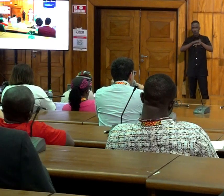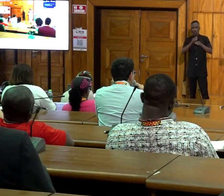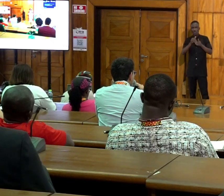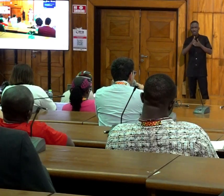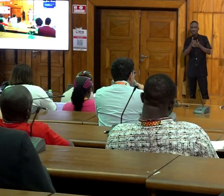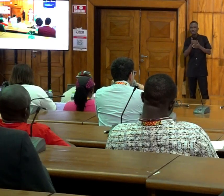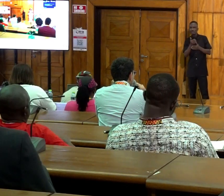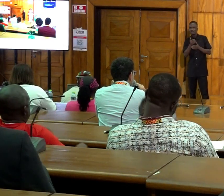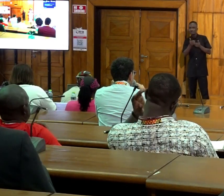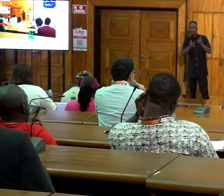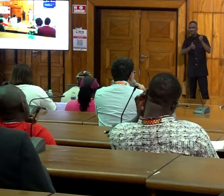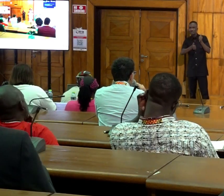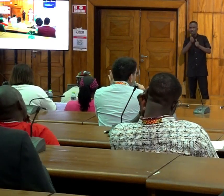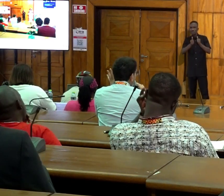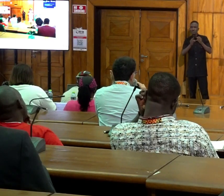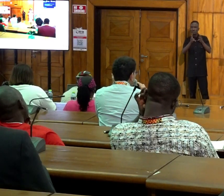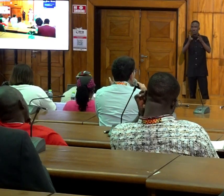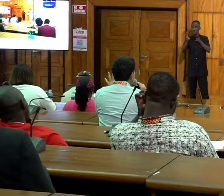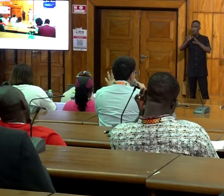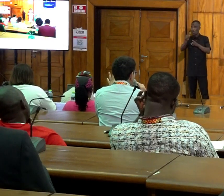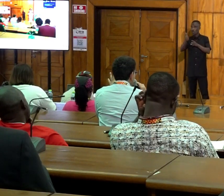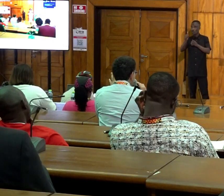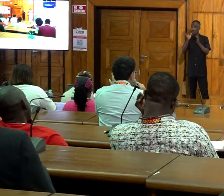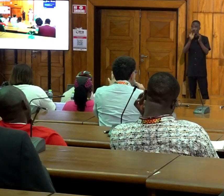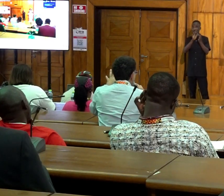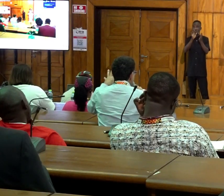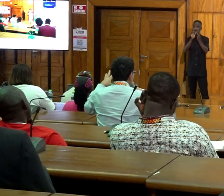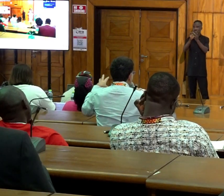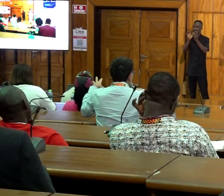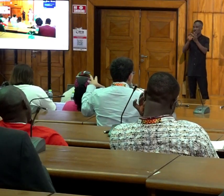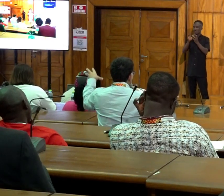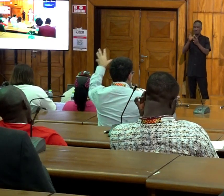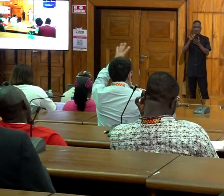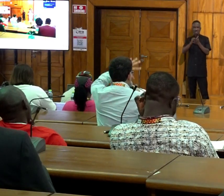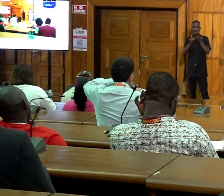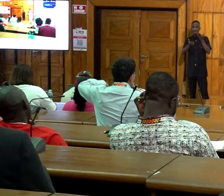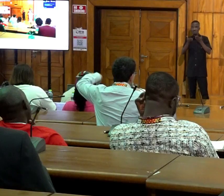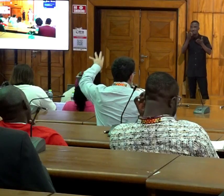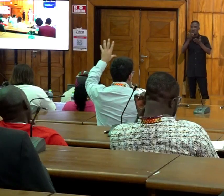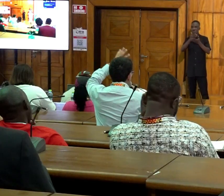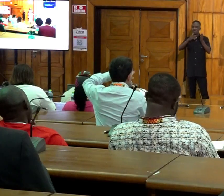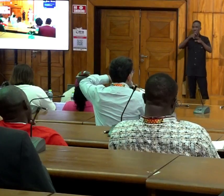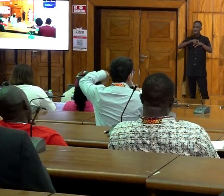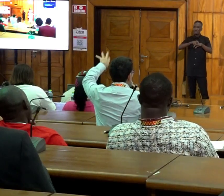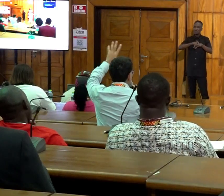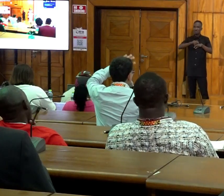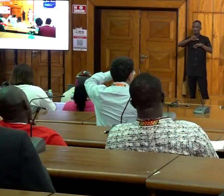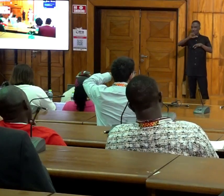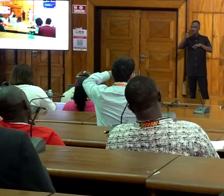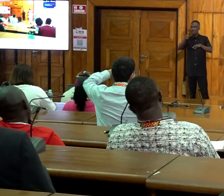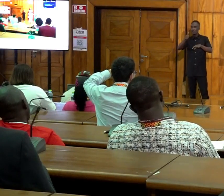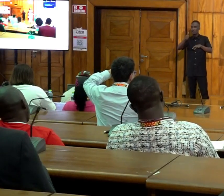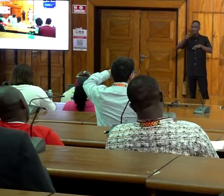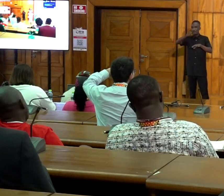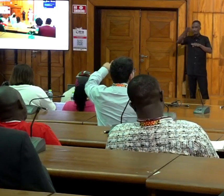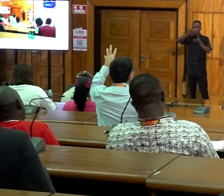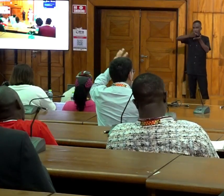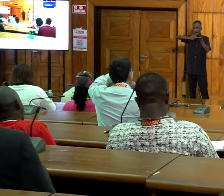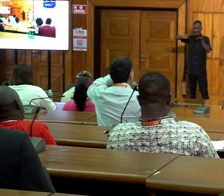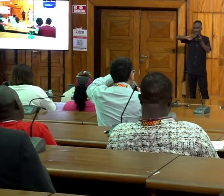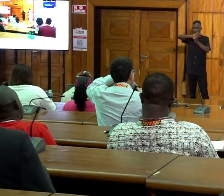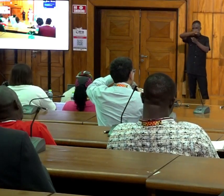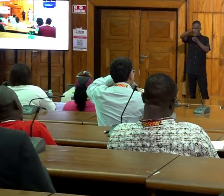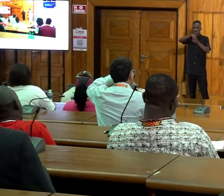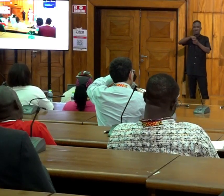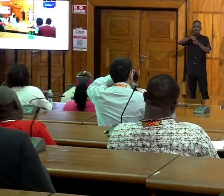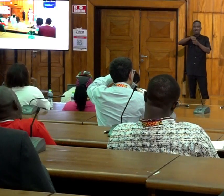there other approaches that sort of could be part of the